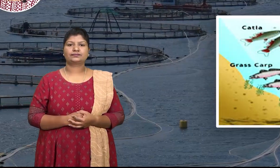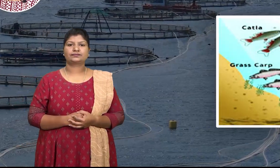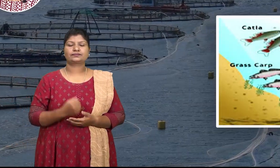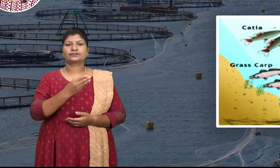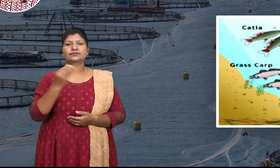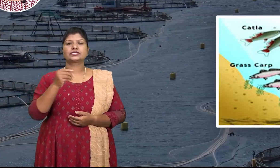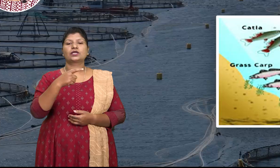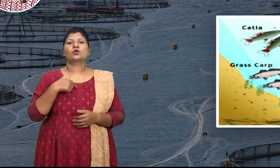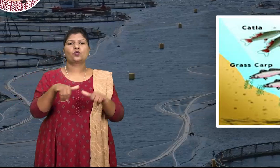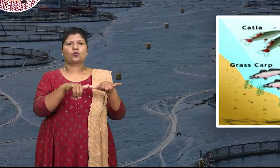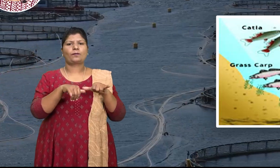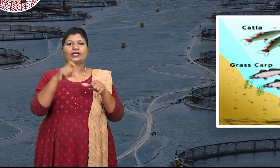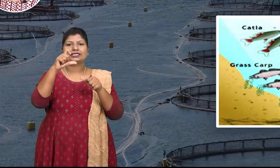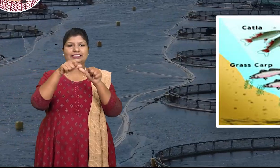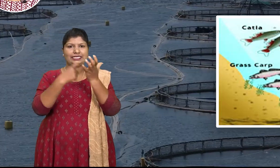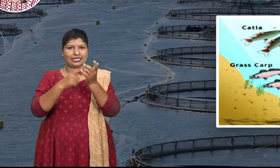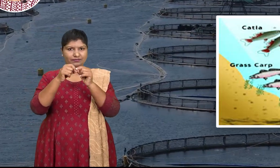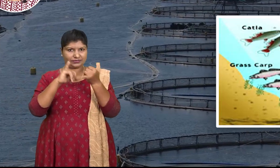and common carps